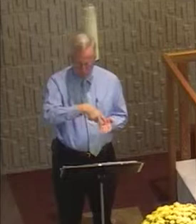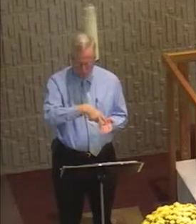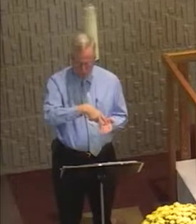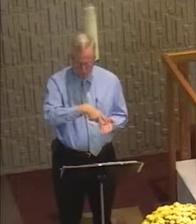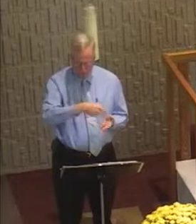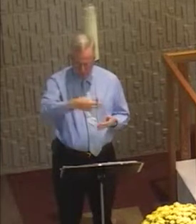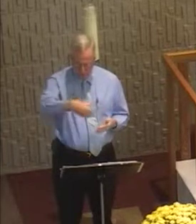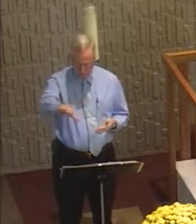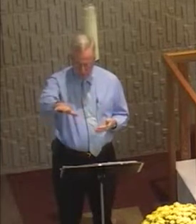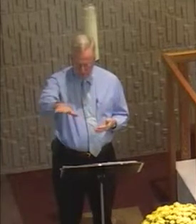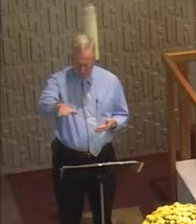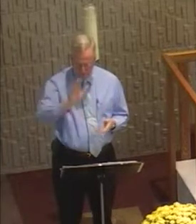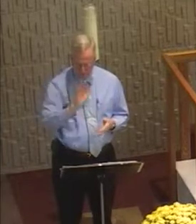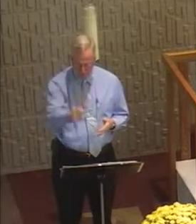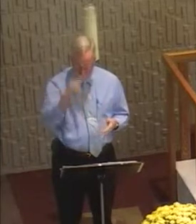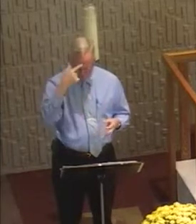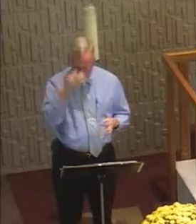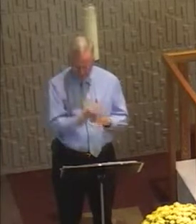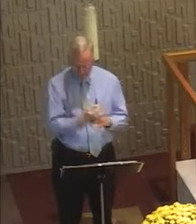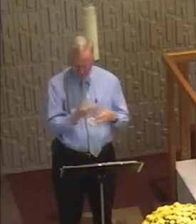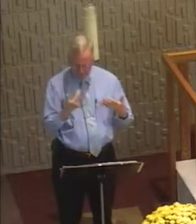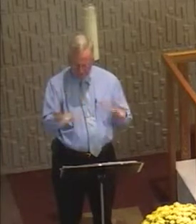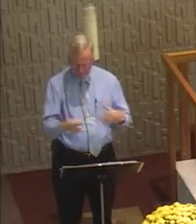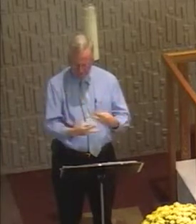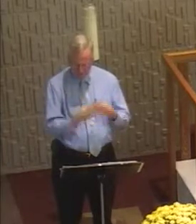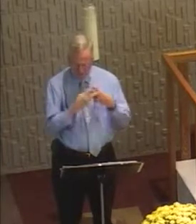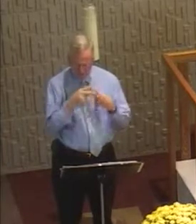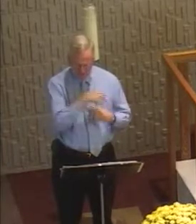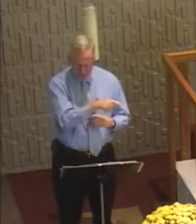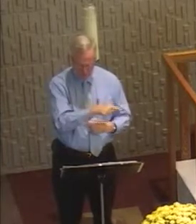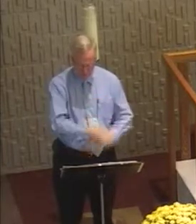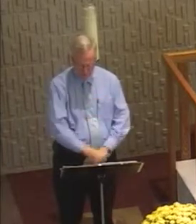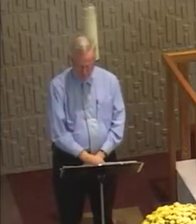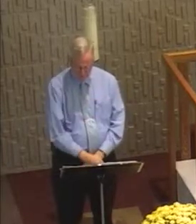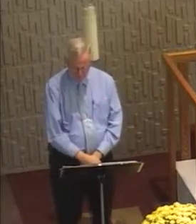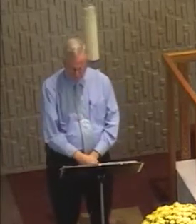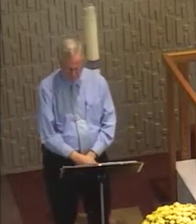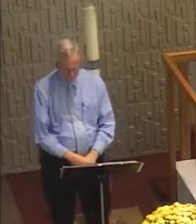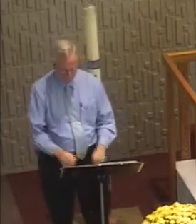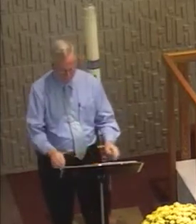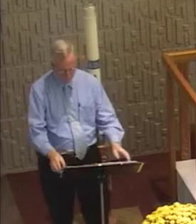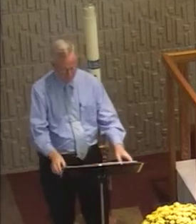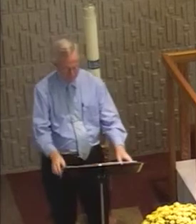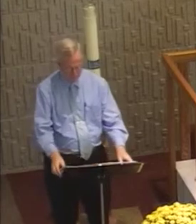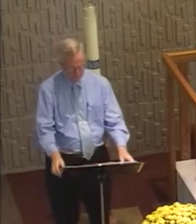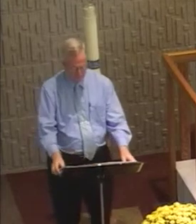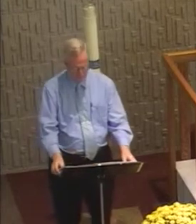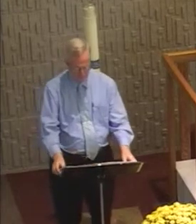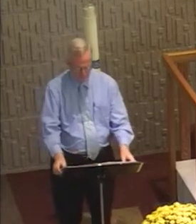The Gospel of the Lord. Praise to you, Lord Jesus Christ.